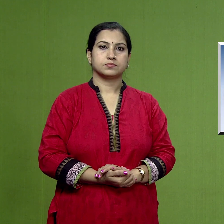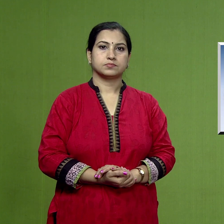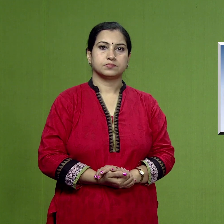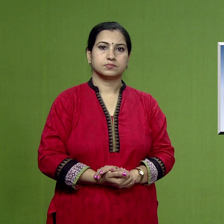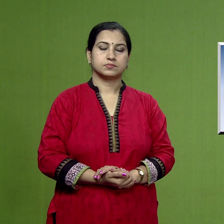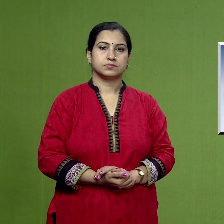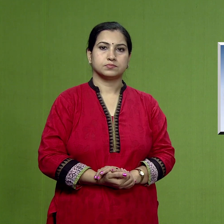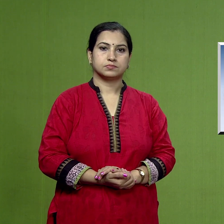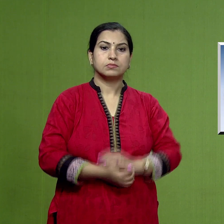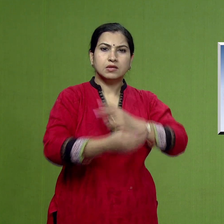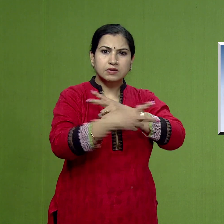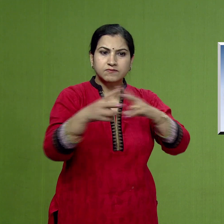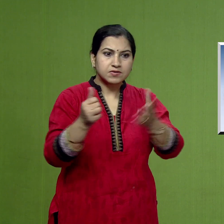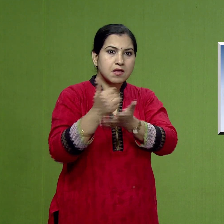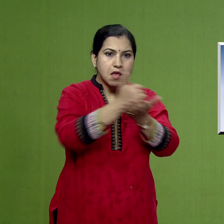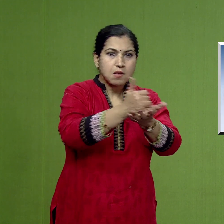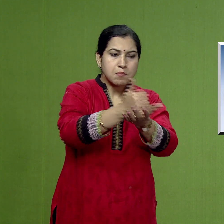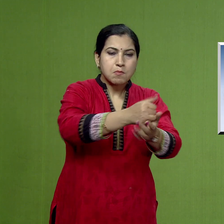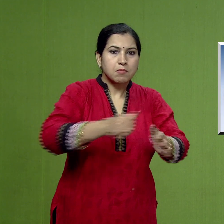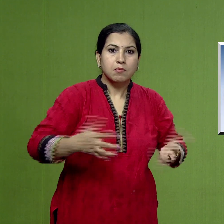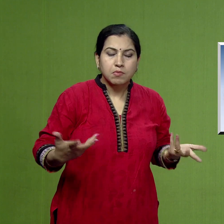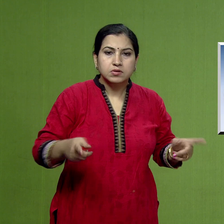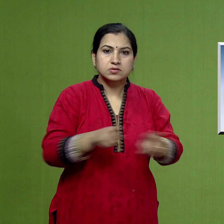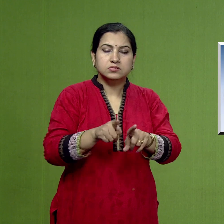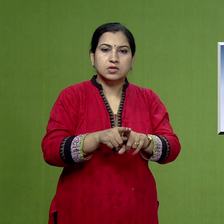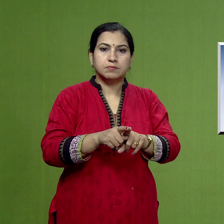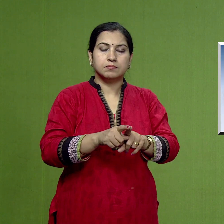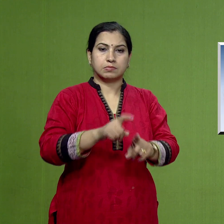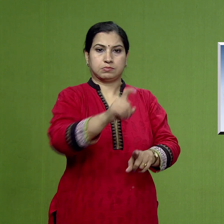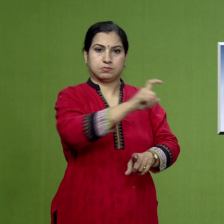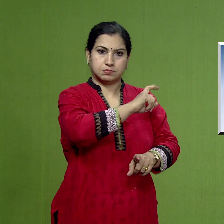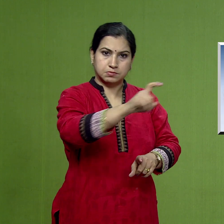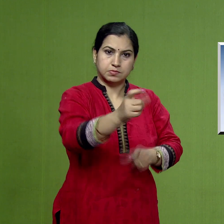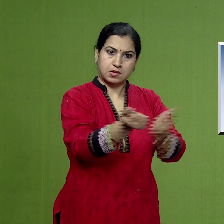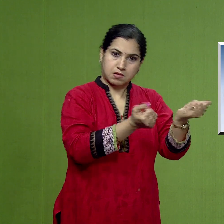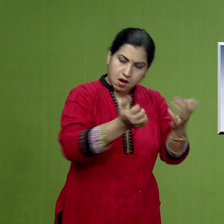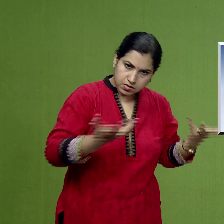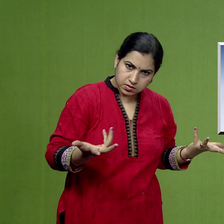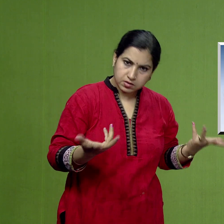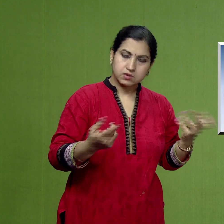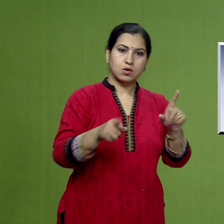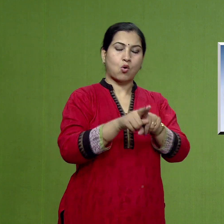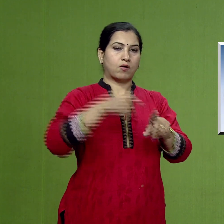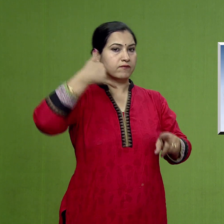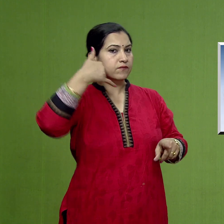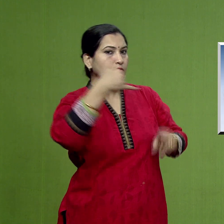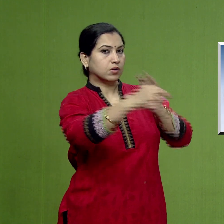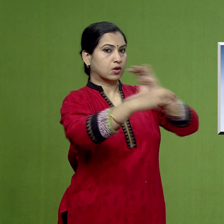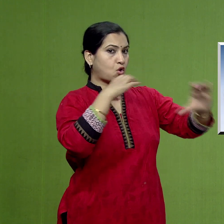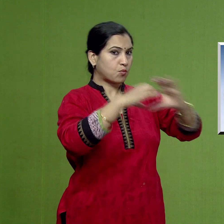The facilities, whether these are means of transport and communication,